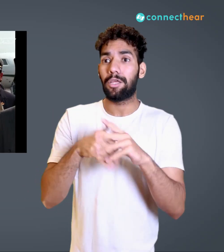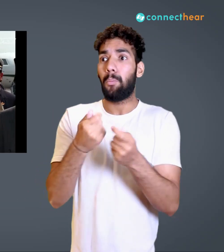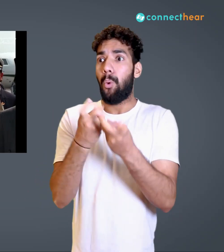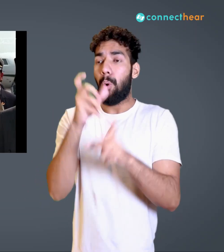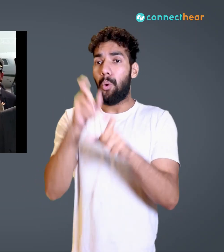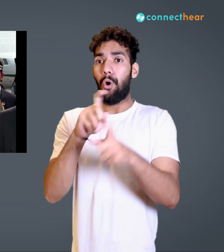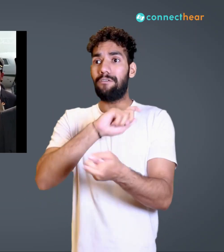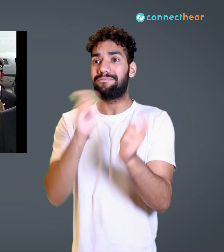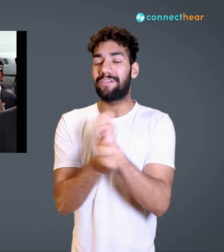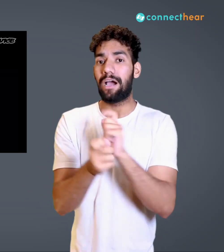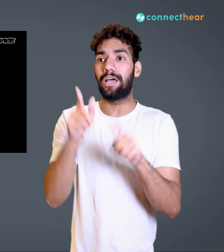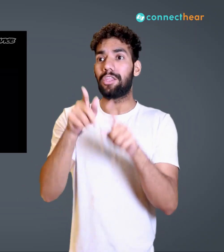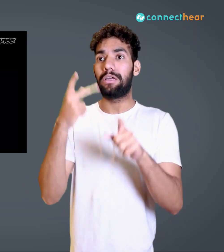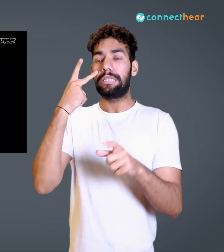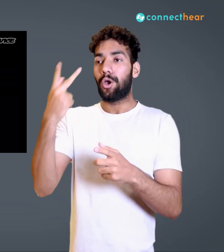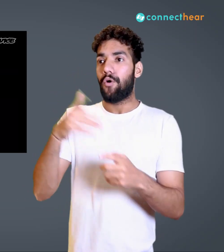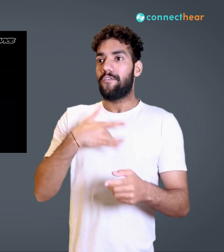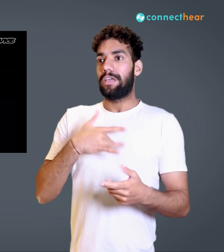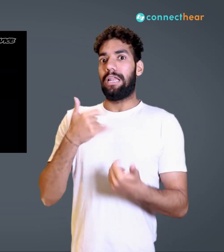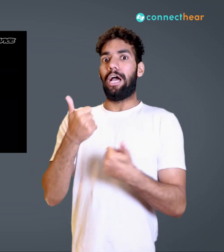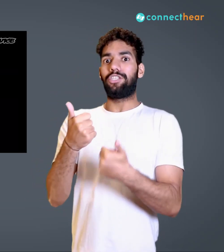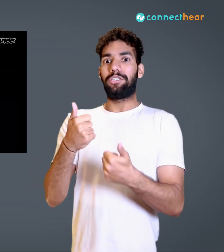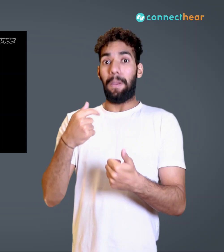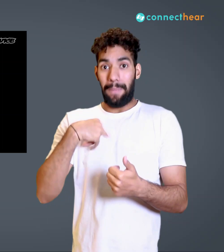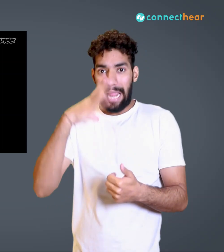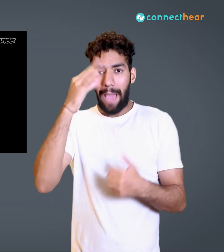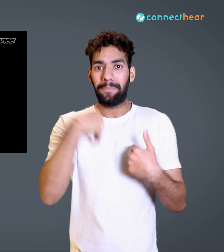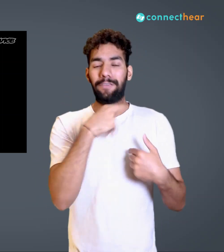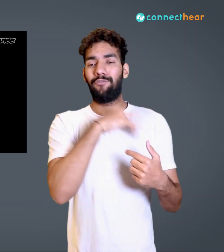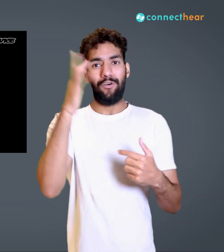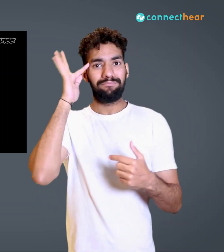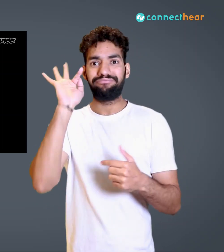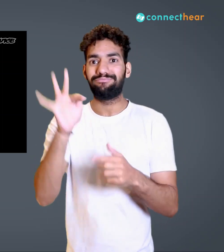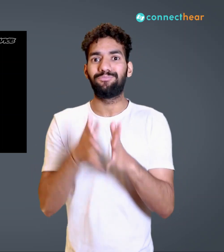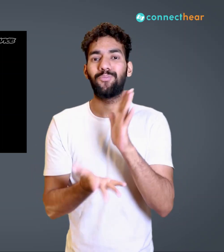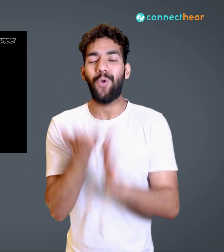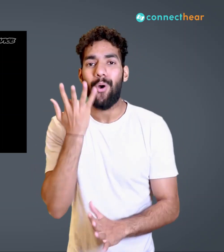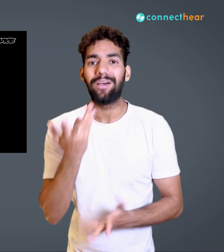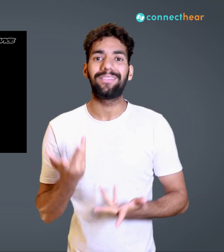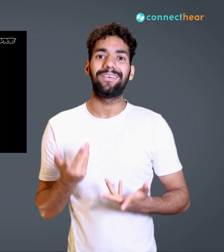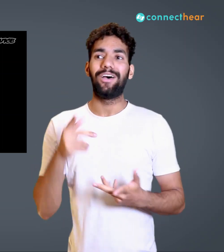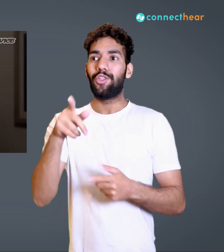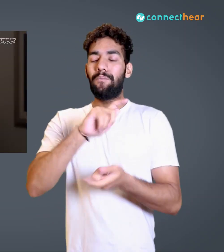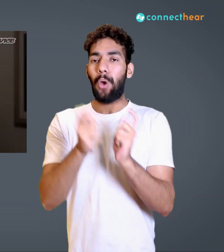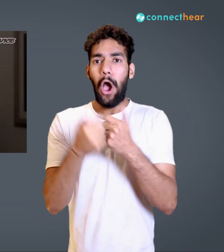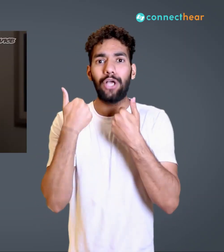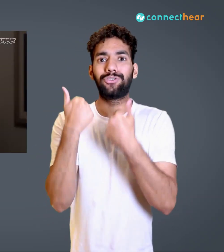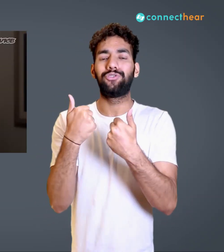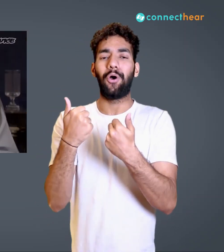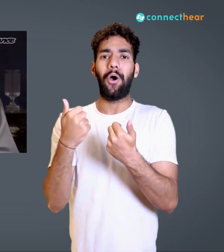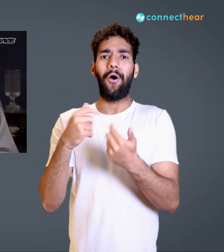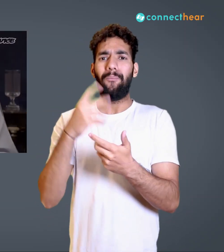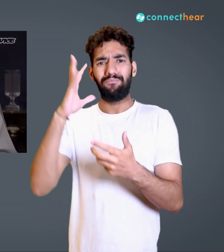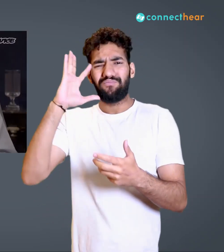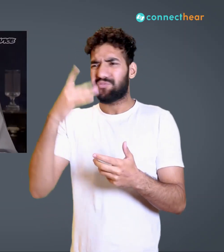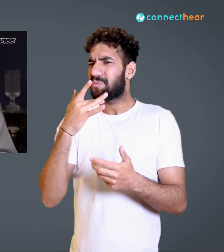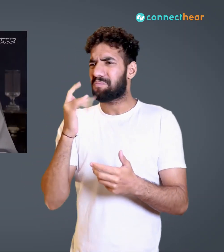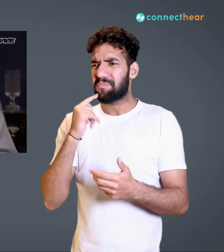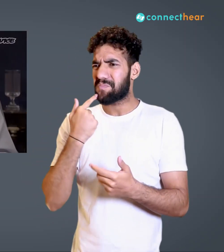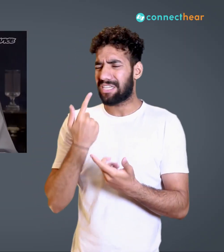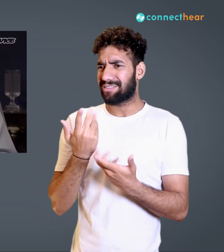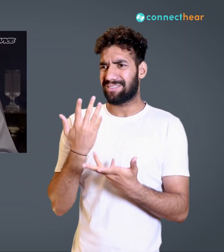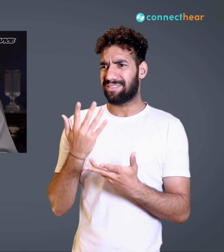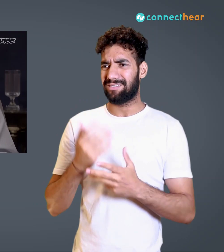people will remember you from, being splashed across the Daily Mail. My mum's a big fan. You were a total babe magnet. You don't miss that